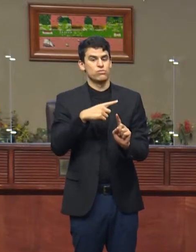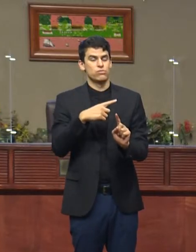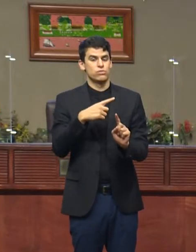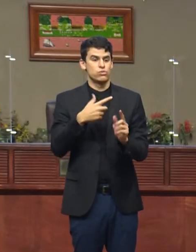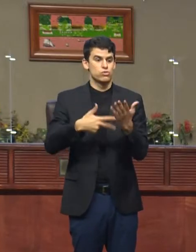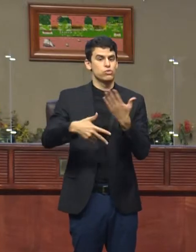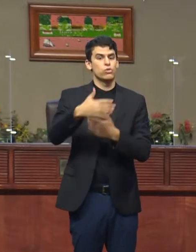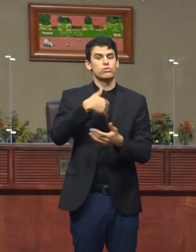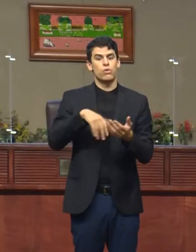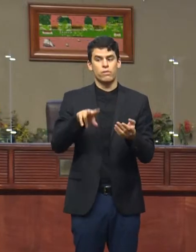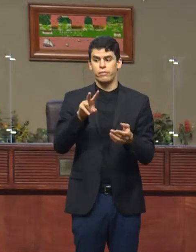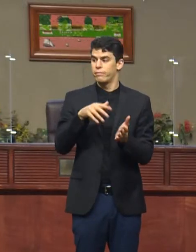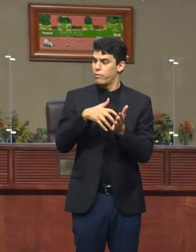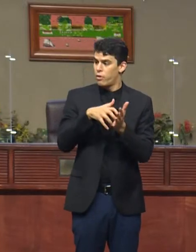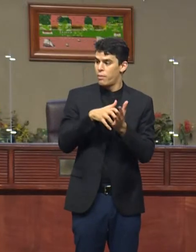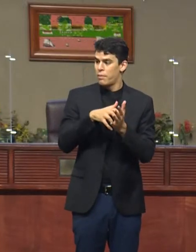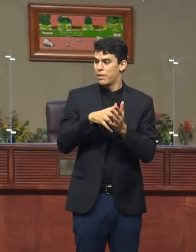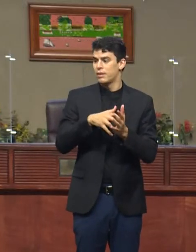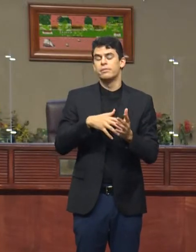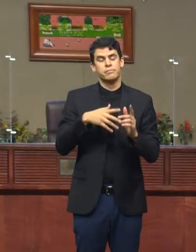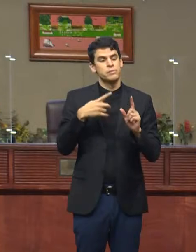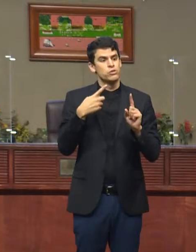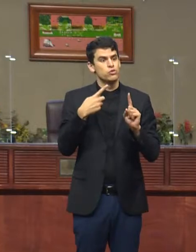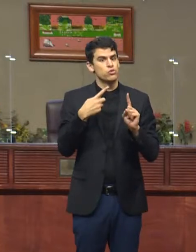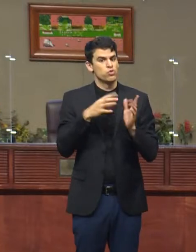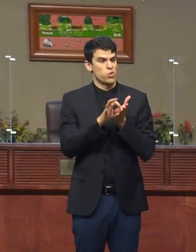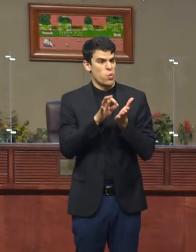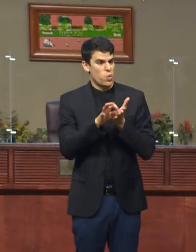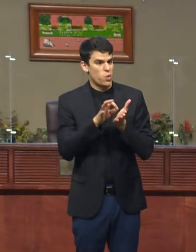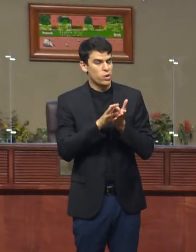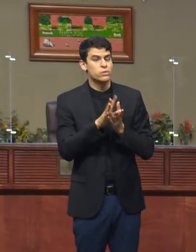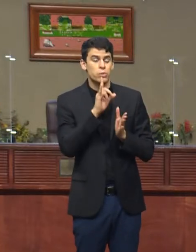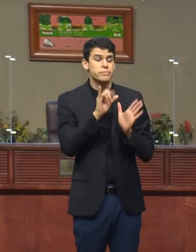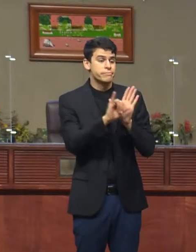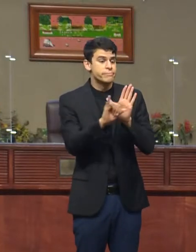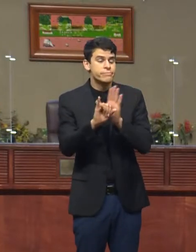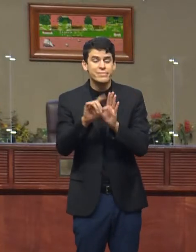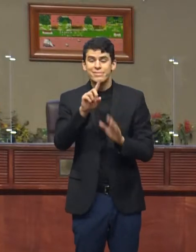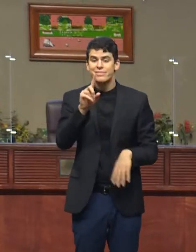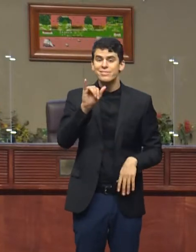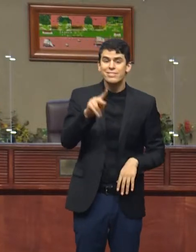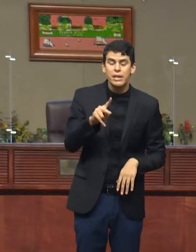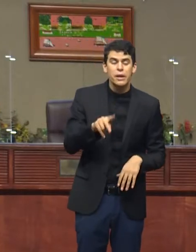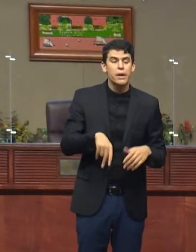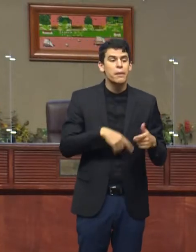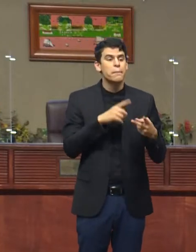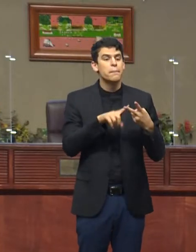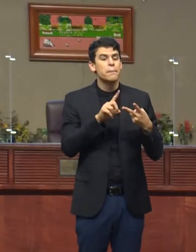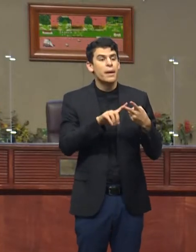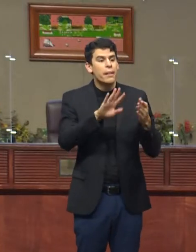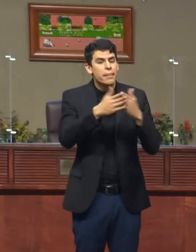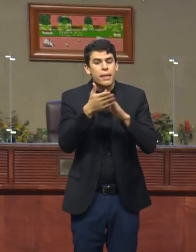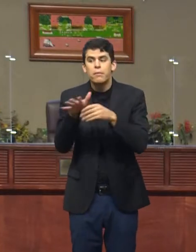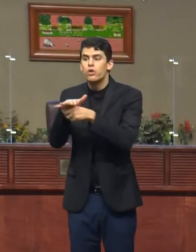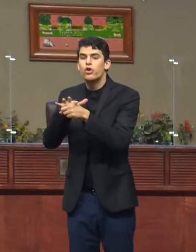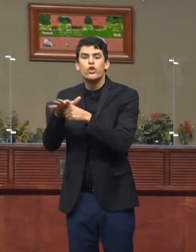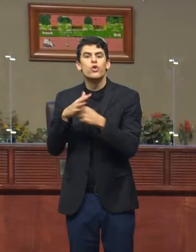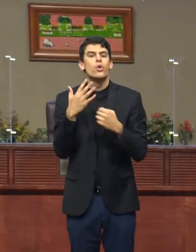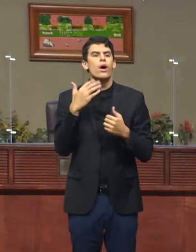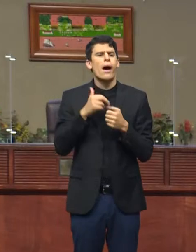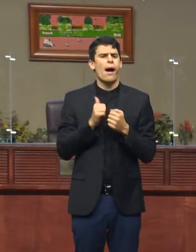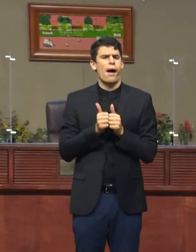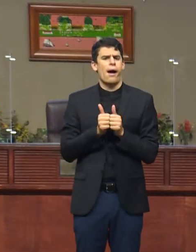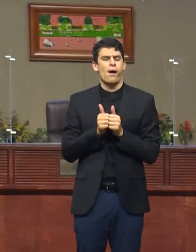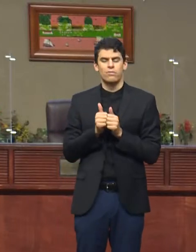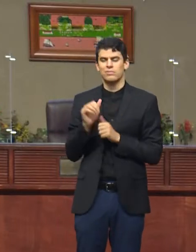scores. We have identified the neighborhoods, zip codes, using census information, using